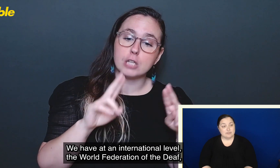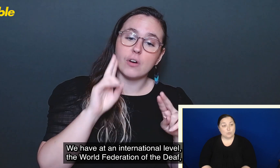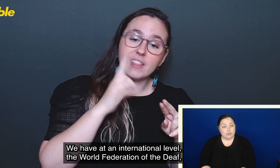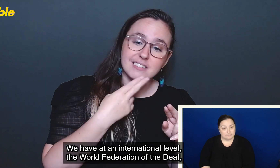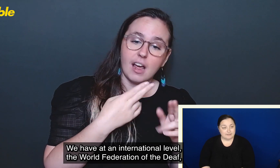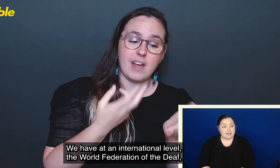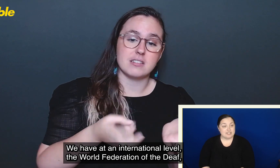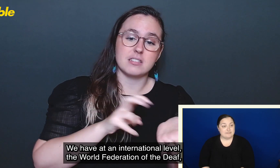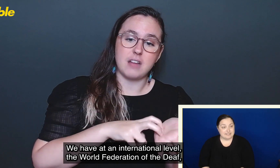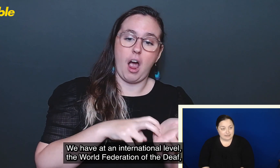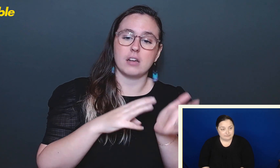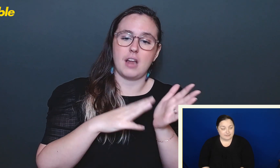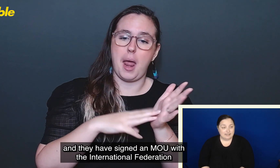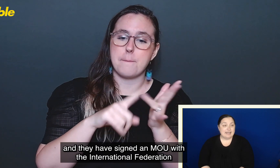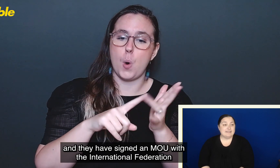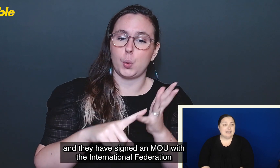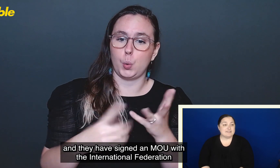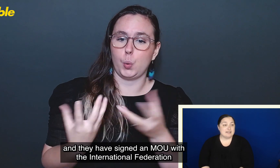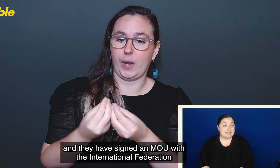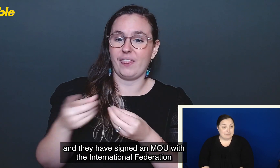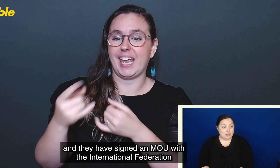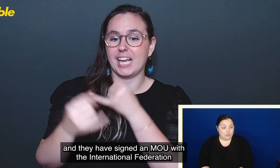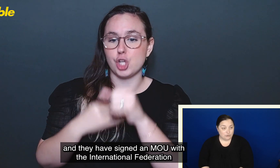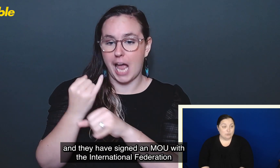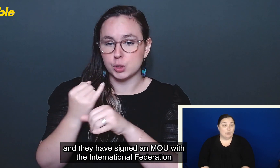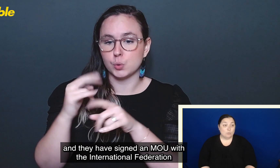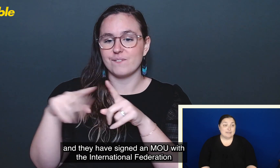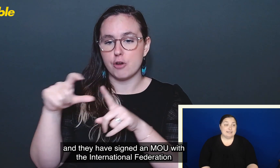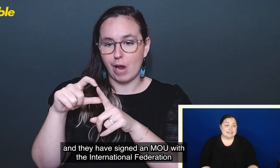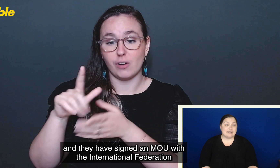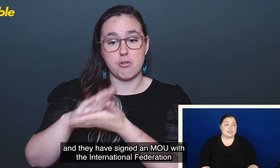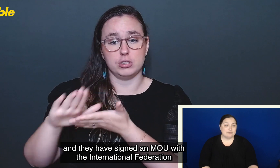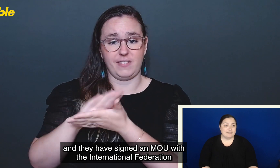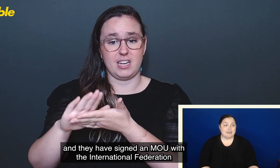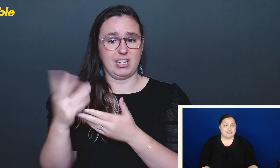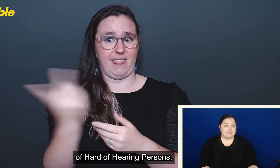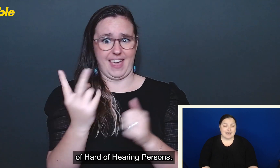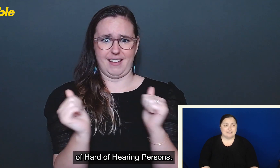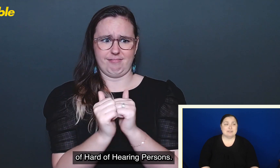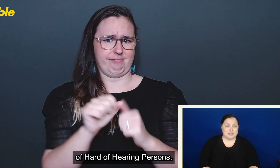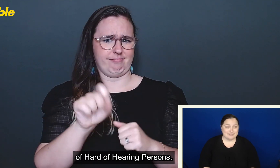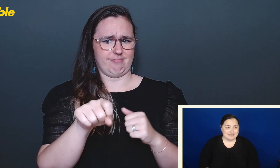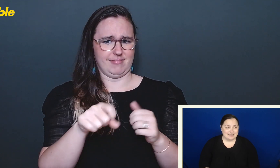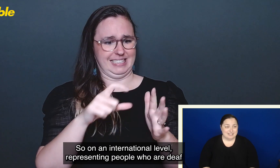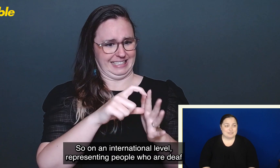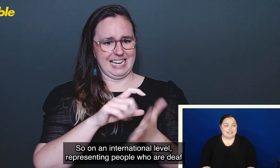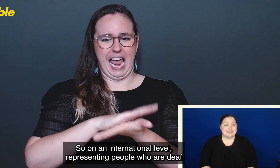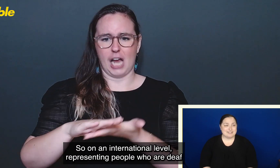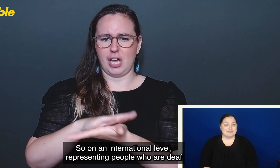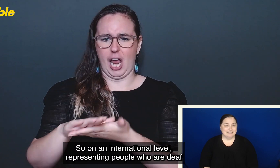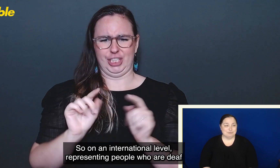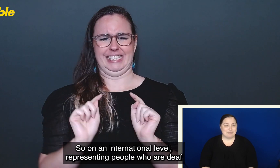level, the World Federation of the Deaf, and they have signed an MOU with the International Federation of Hard of Hearing Persons. So